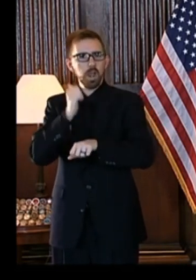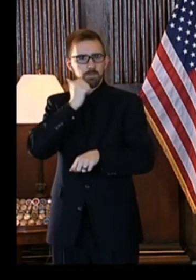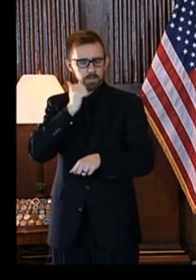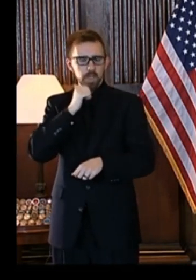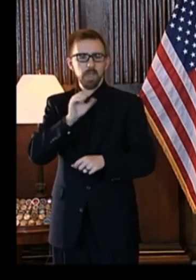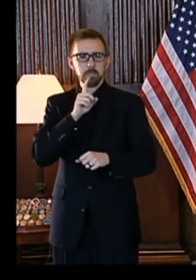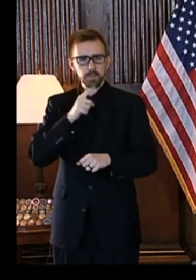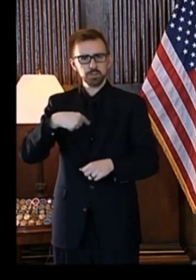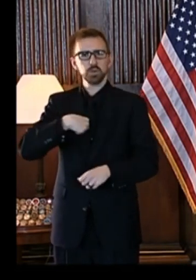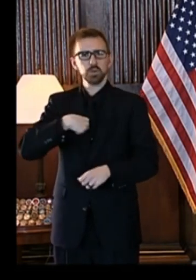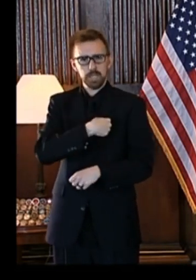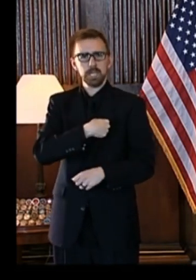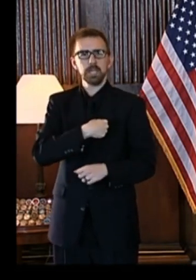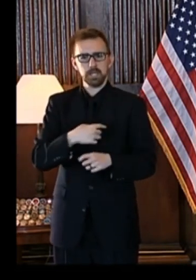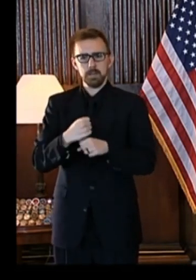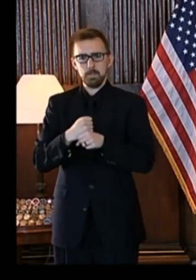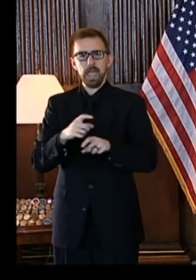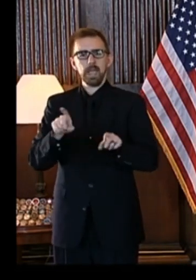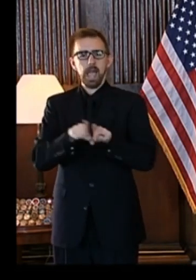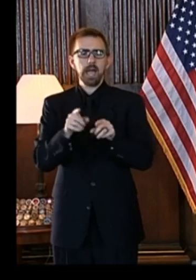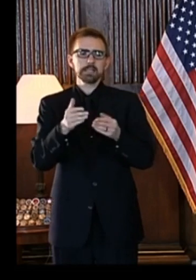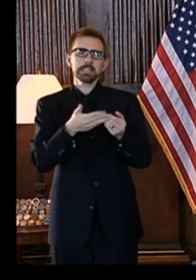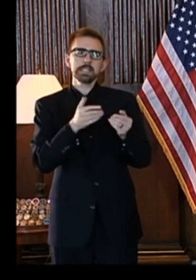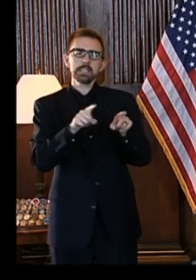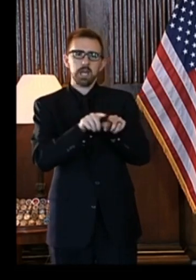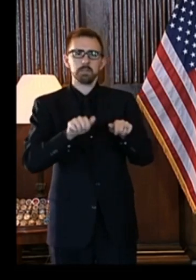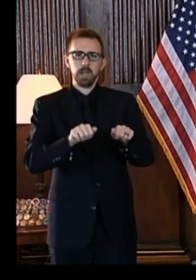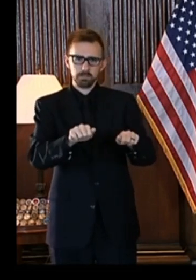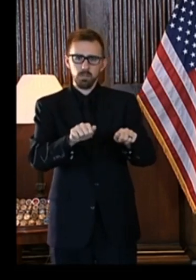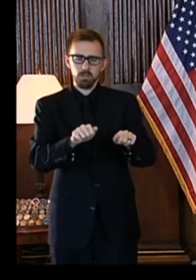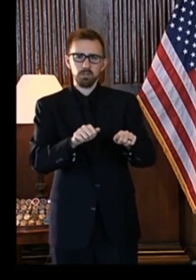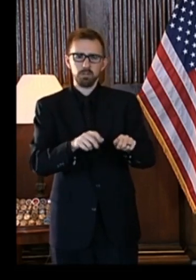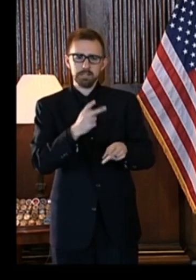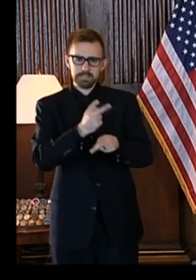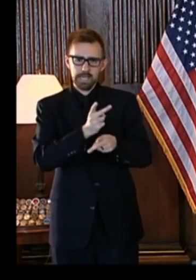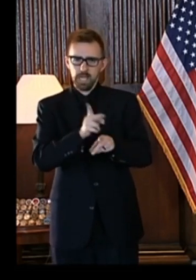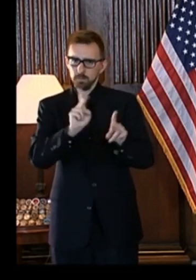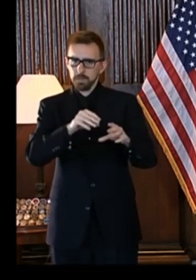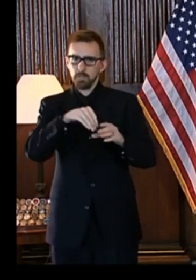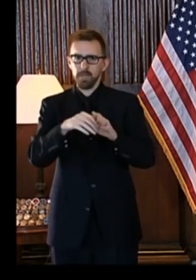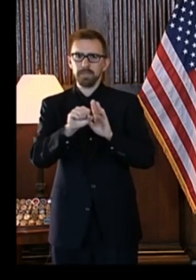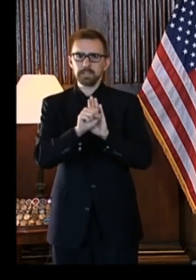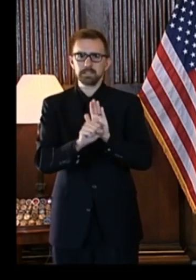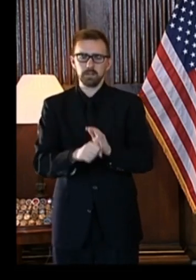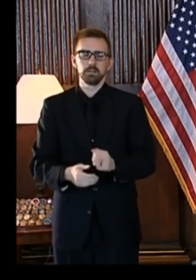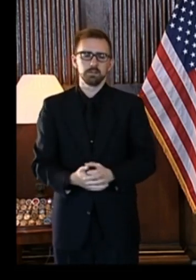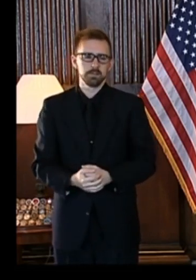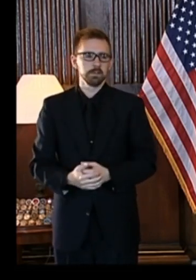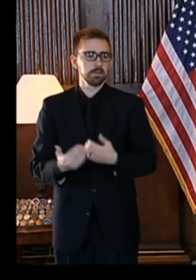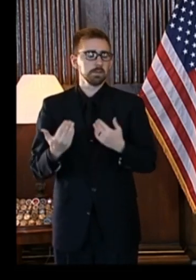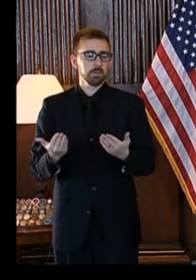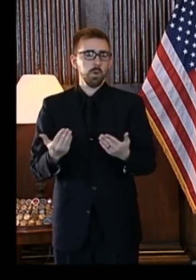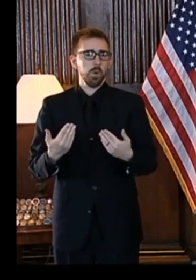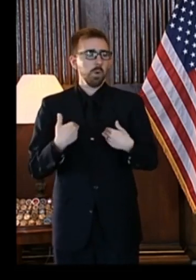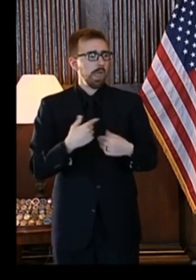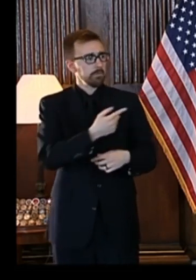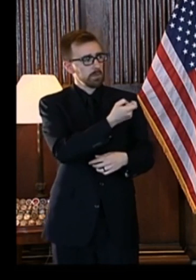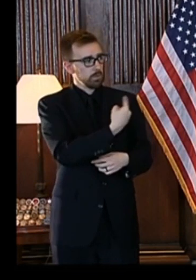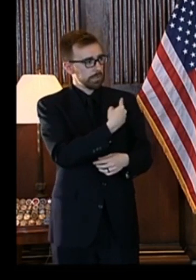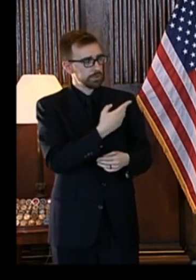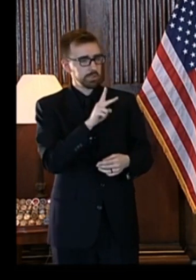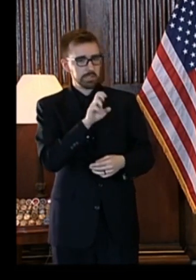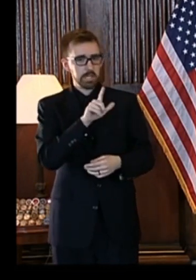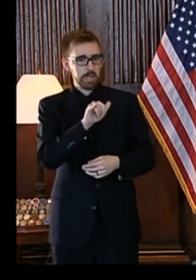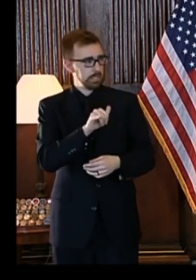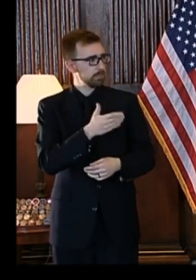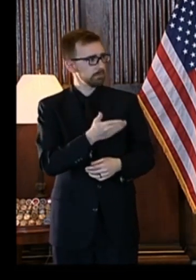sure that we're making it as easy as we can and taking care of the people of this state. So with that, Kelly, we got some questions today.